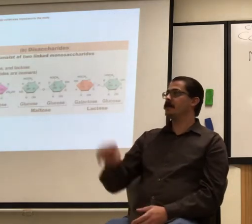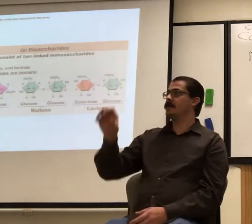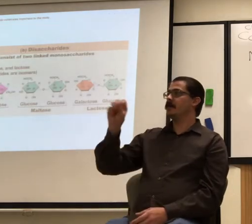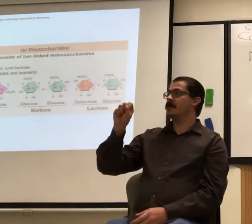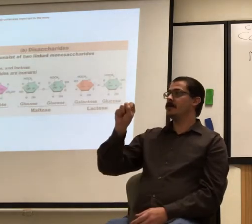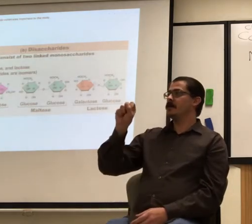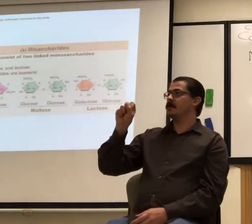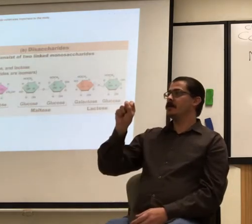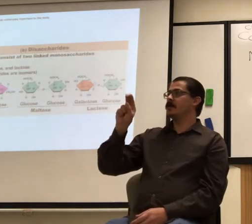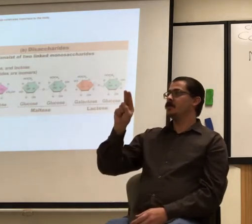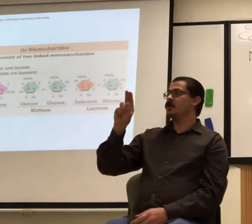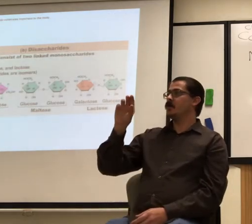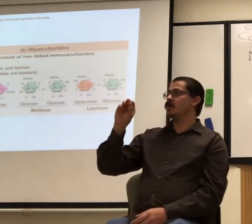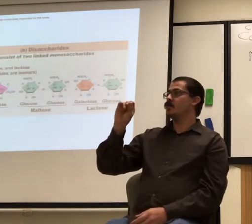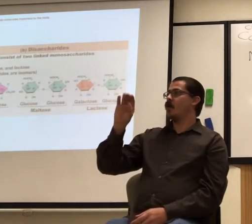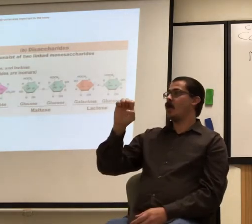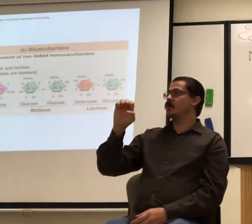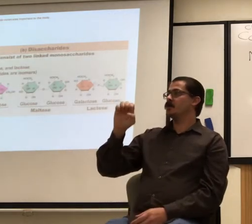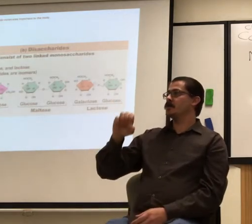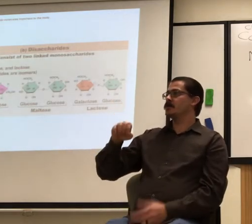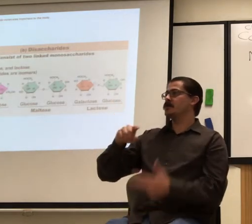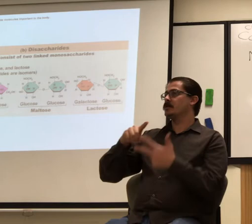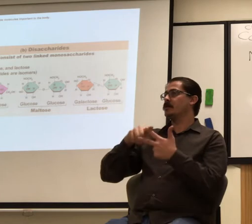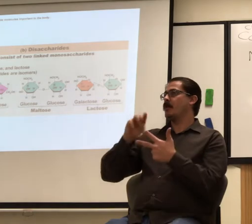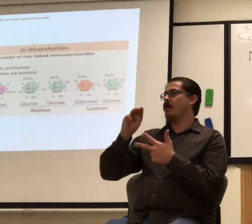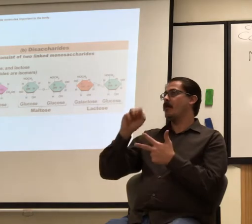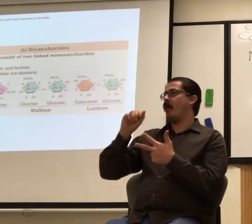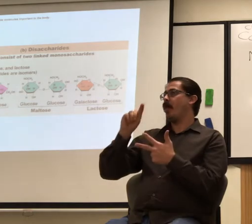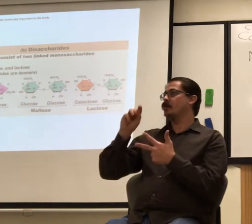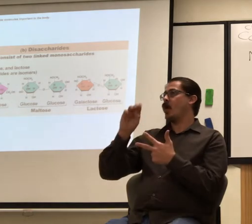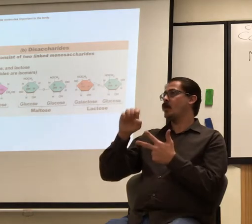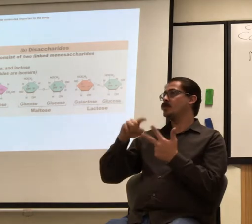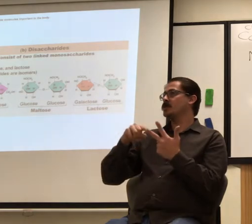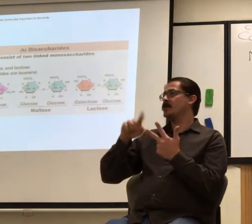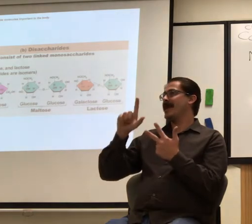Sucrose, maltose, lactose.